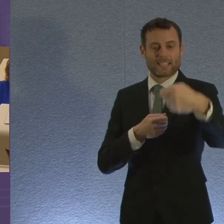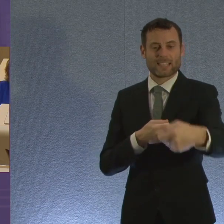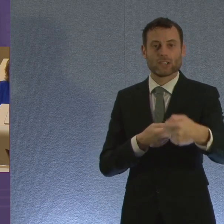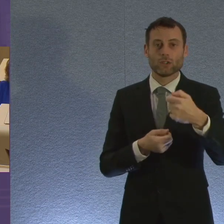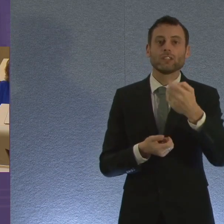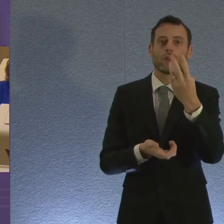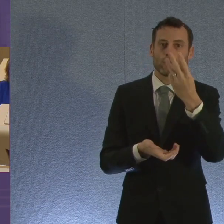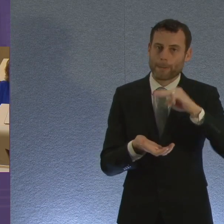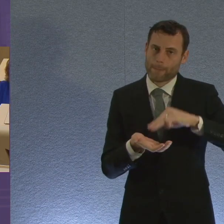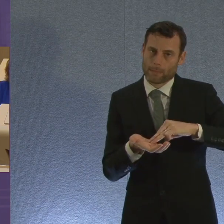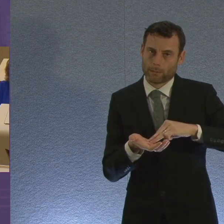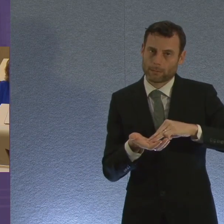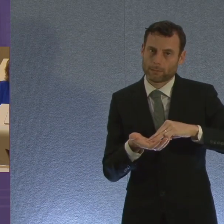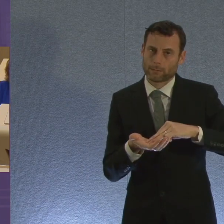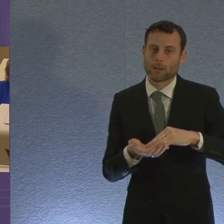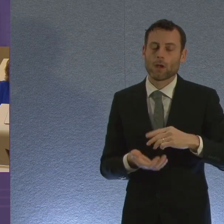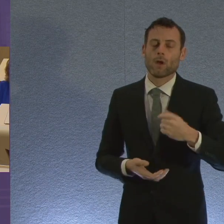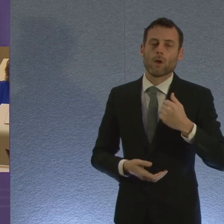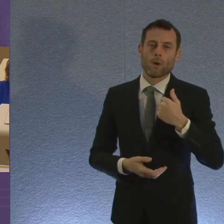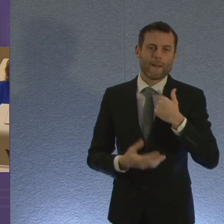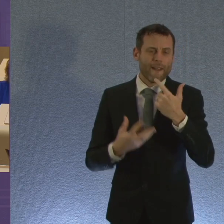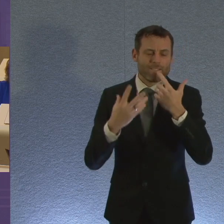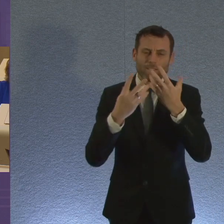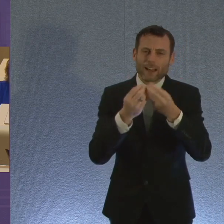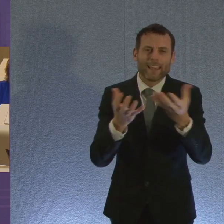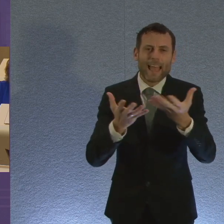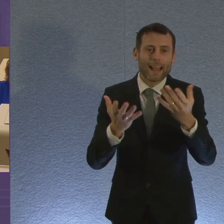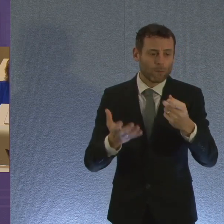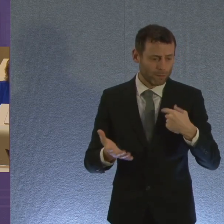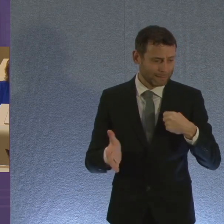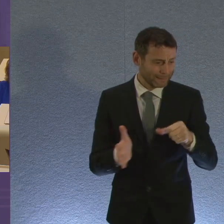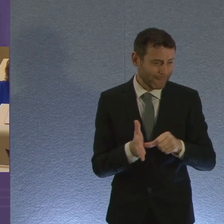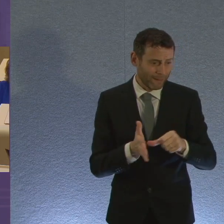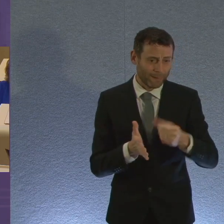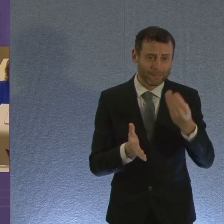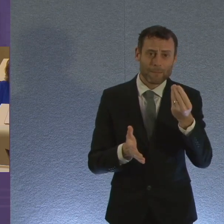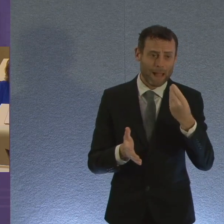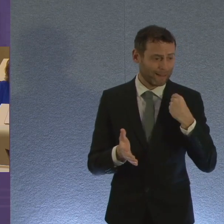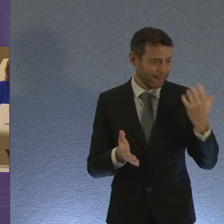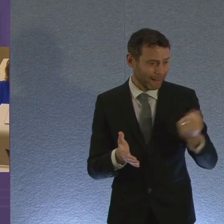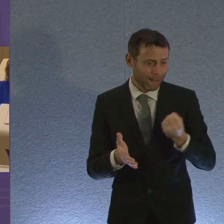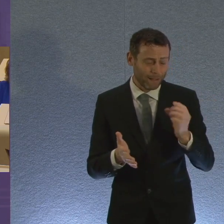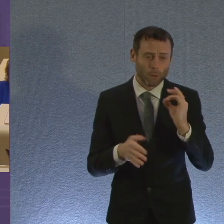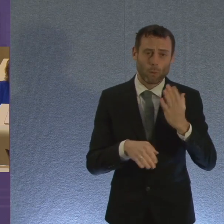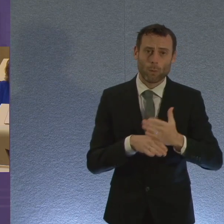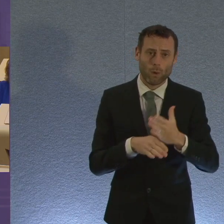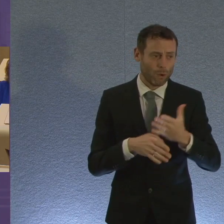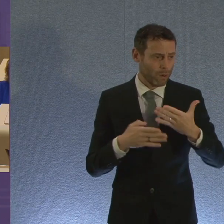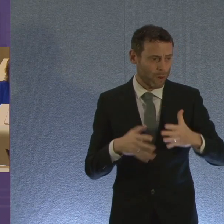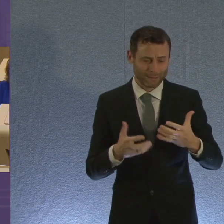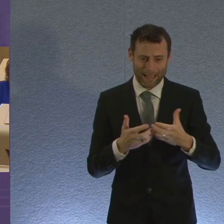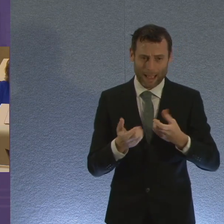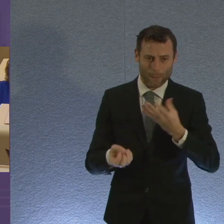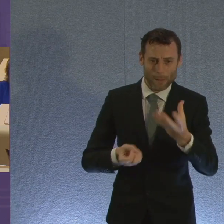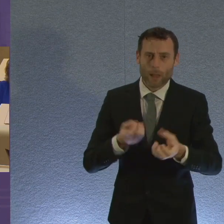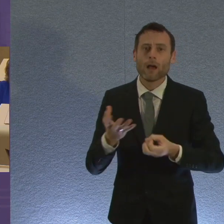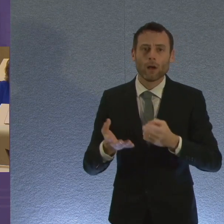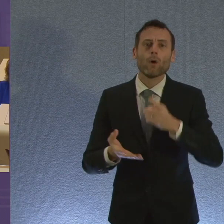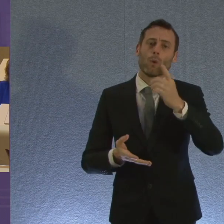strongly anyone in hardship or facing financial problems to speak to their landlords to make